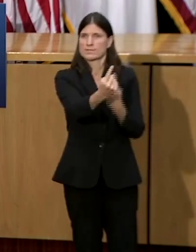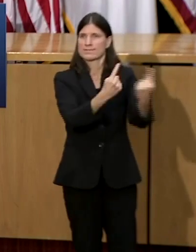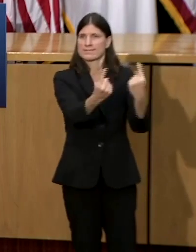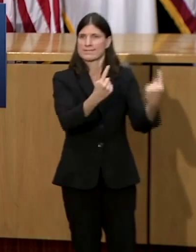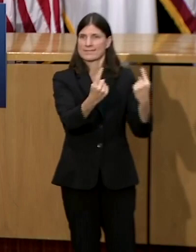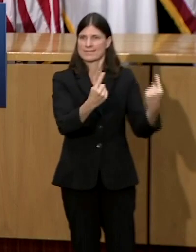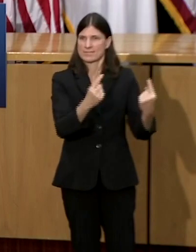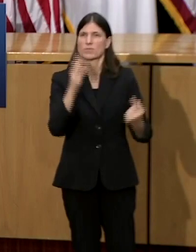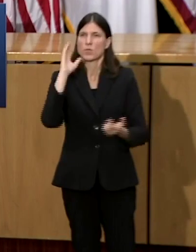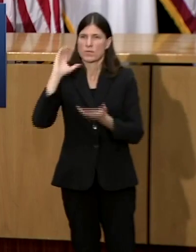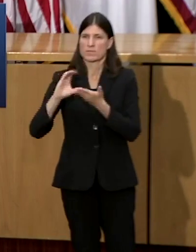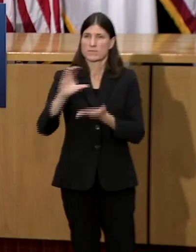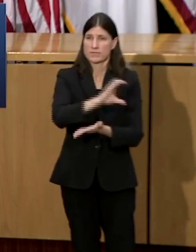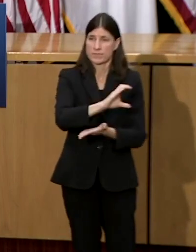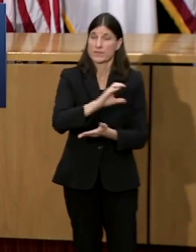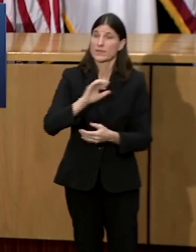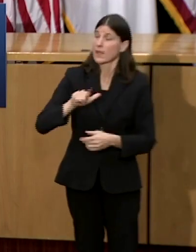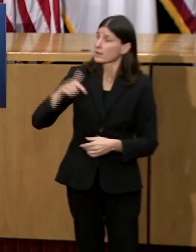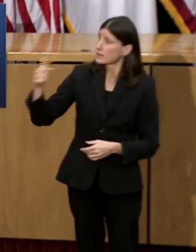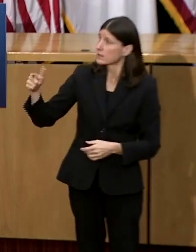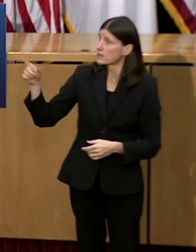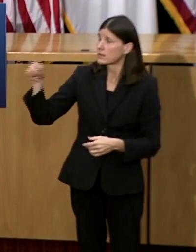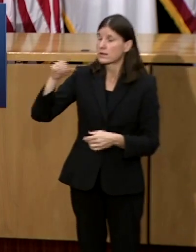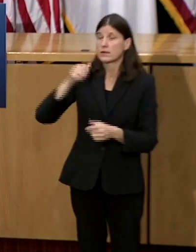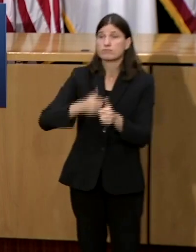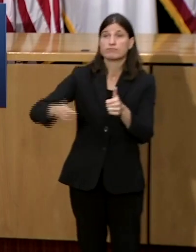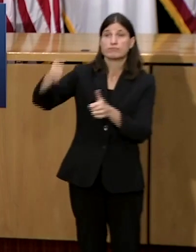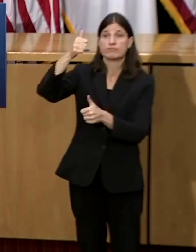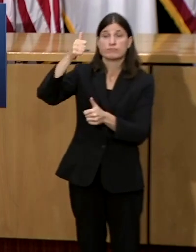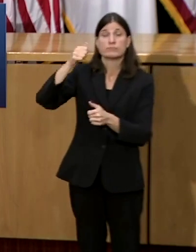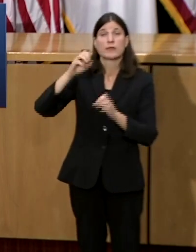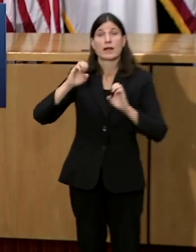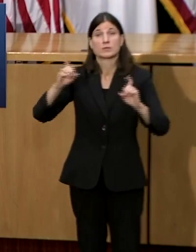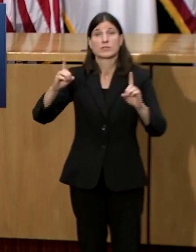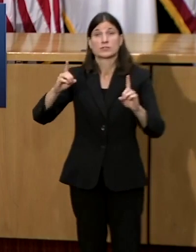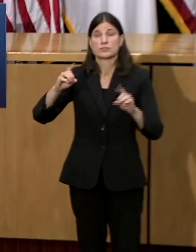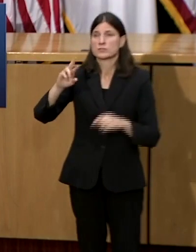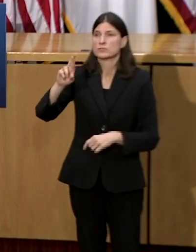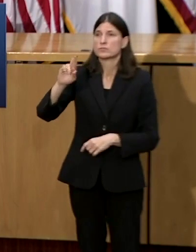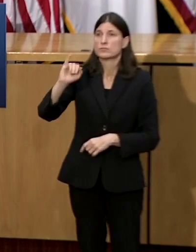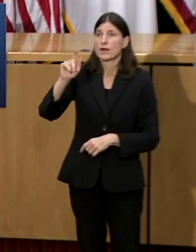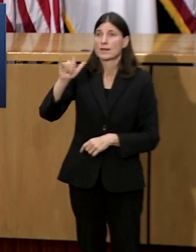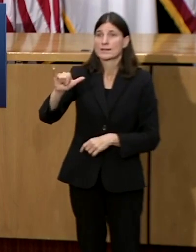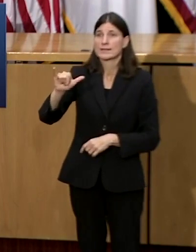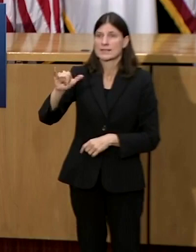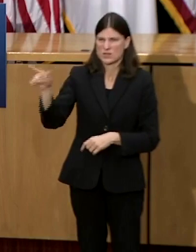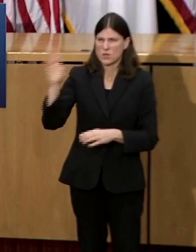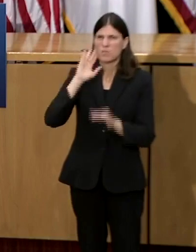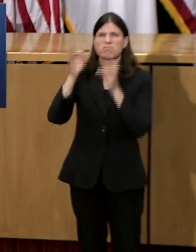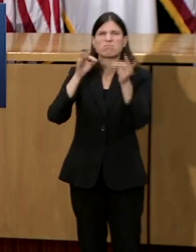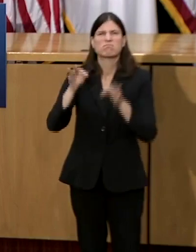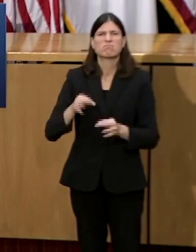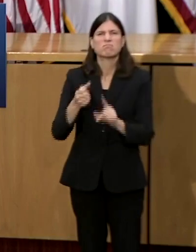many students, especially those with challenges. These grants provide additional support at a critical time. And with that, I'll turn it over